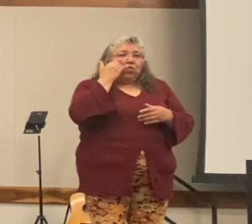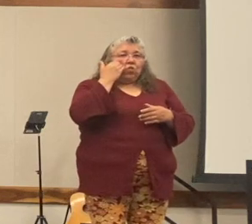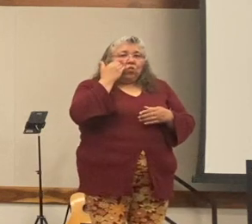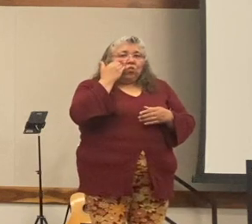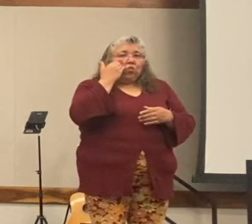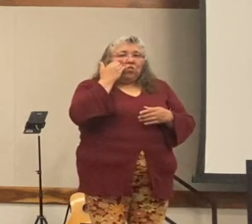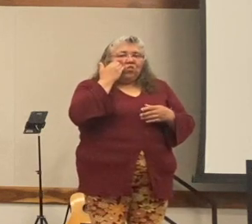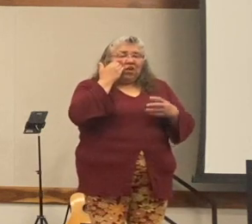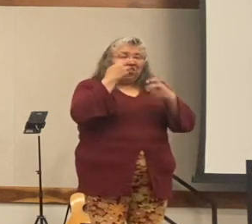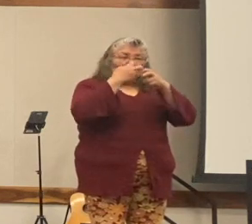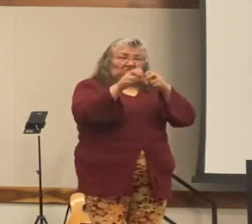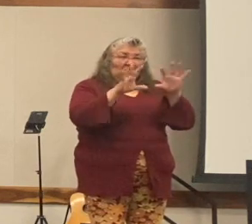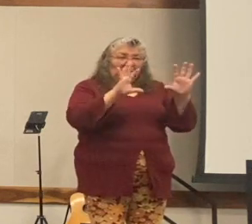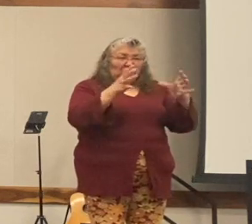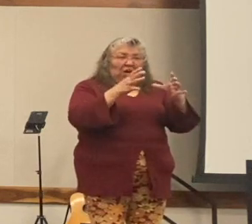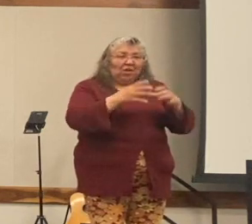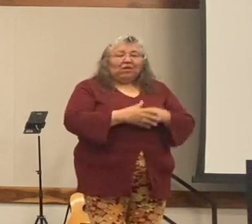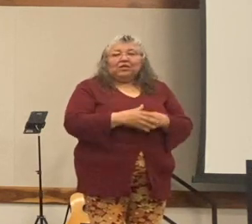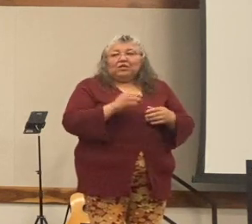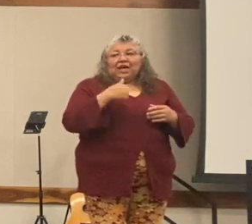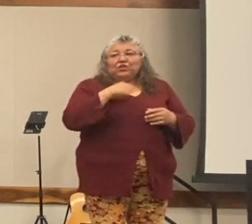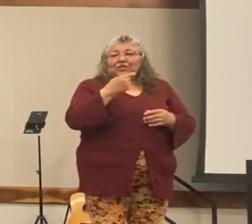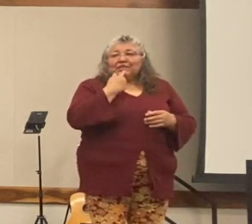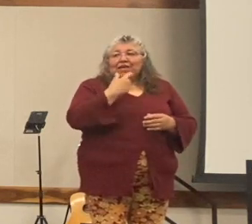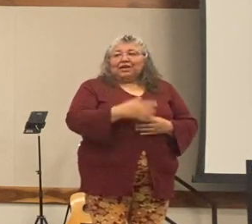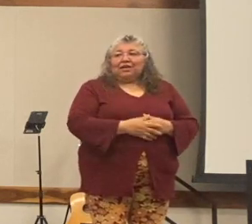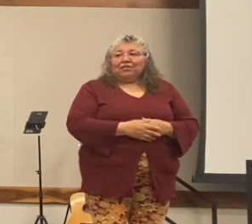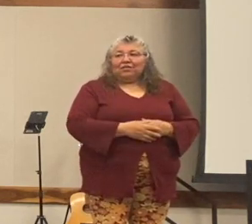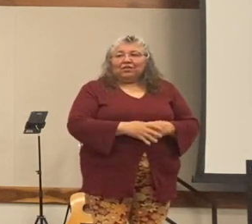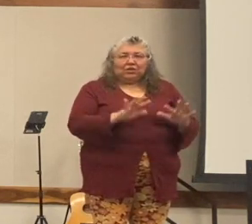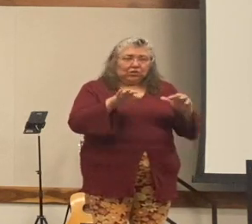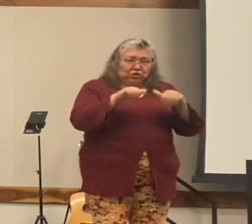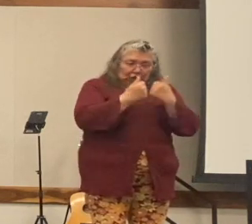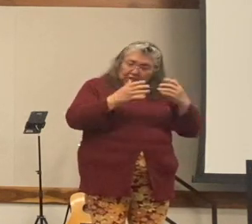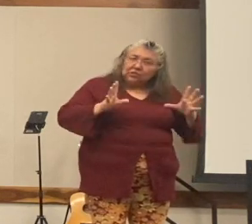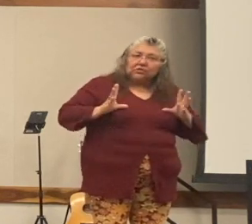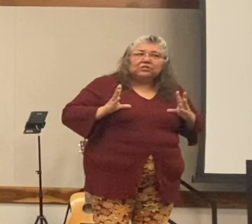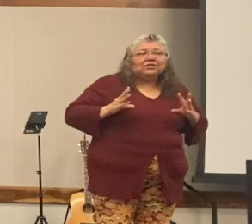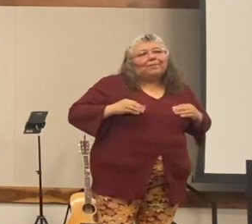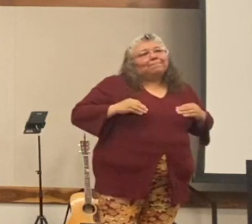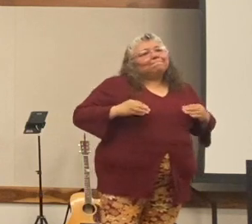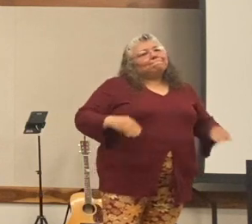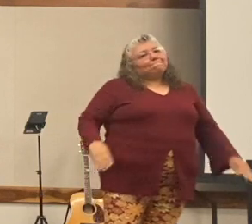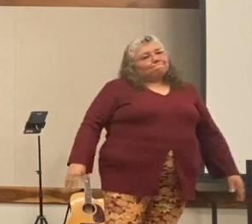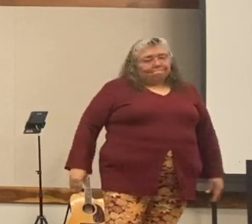a tough crowd. So all I say is, challenge accepted.